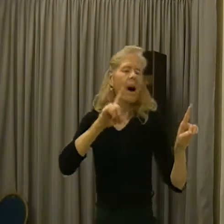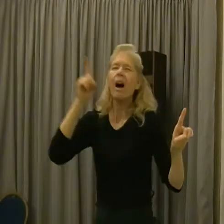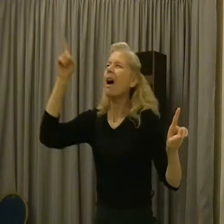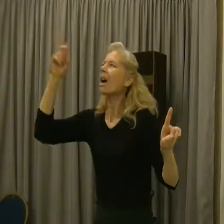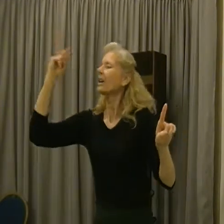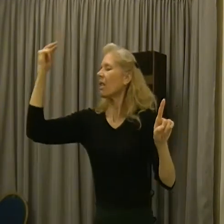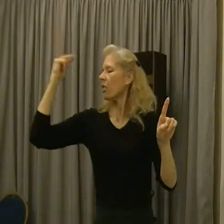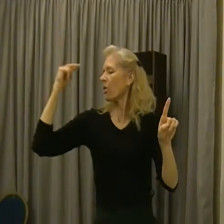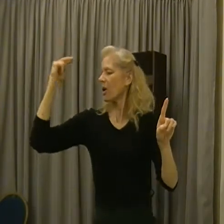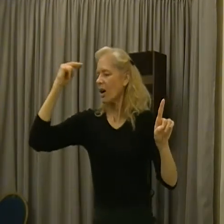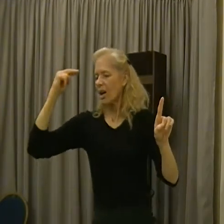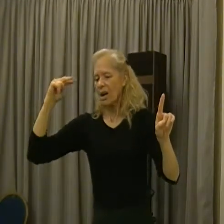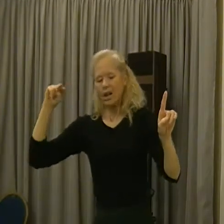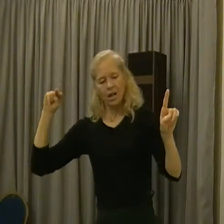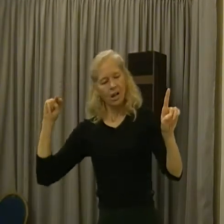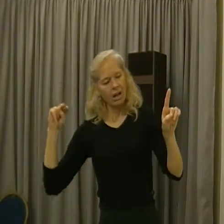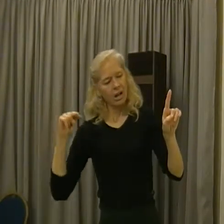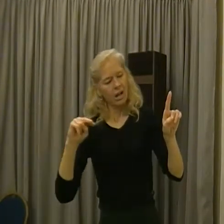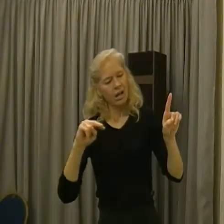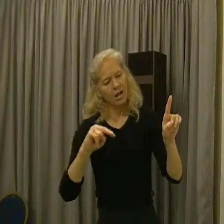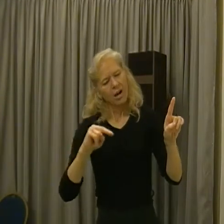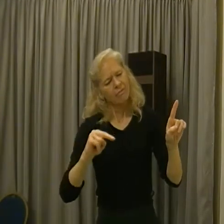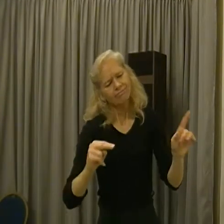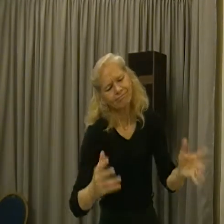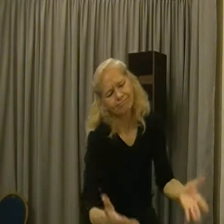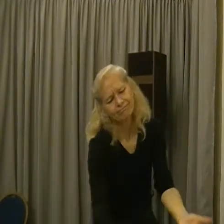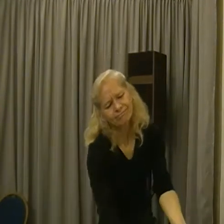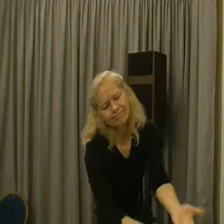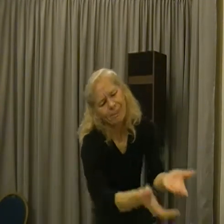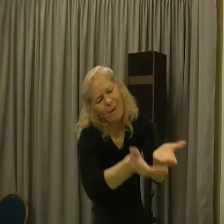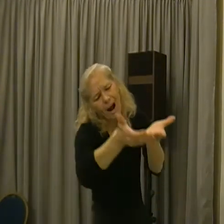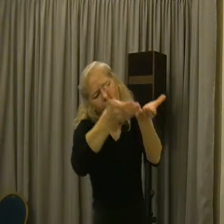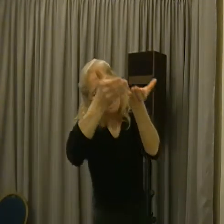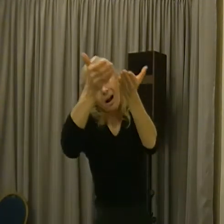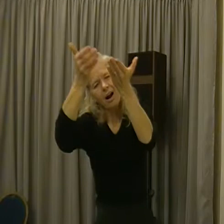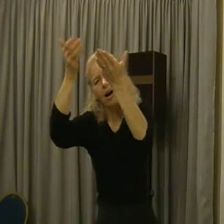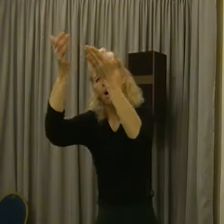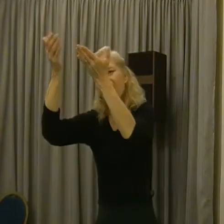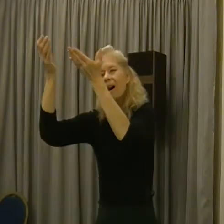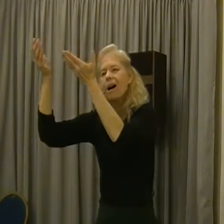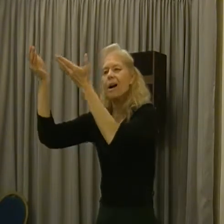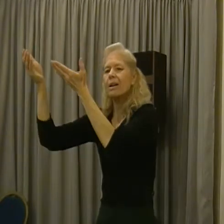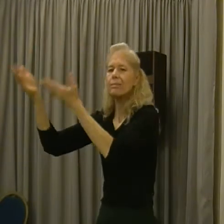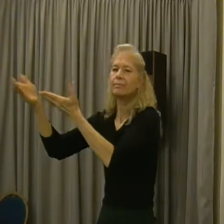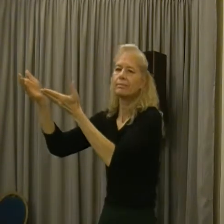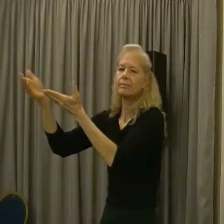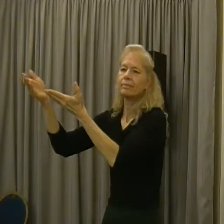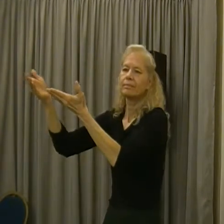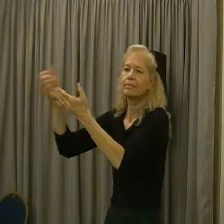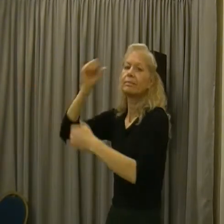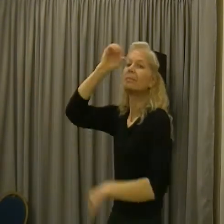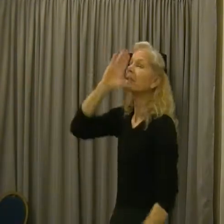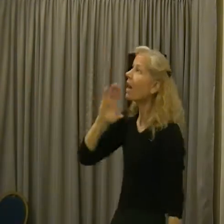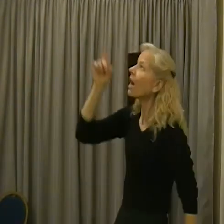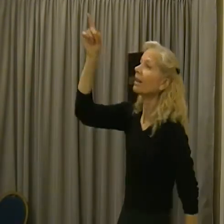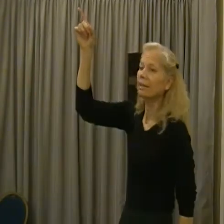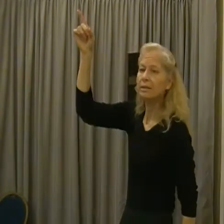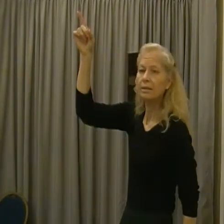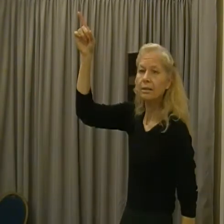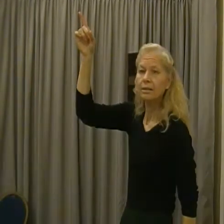his name, he lifted me. That's our God, amen? That's our God with loving kindness. Hey, his